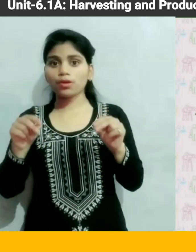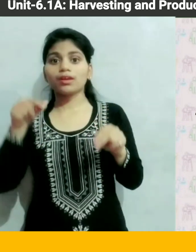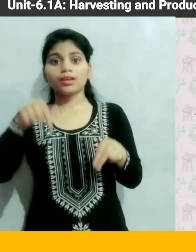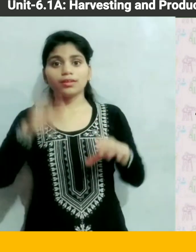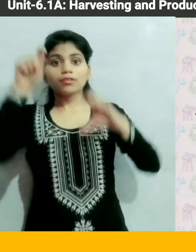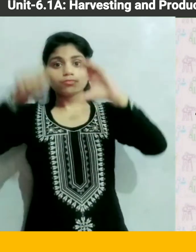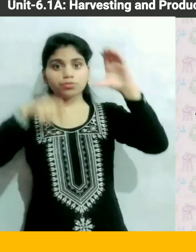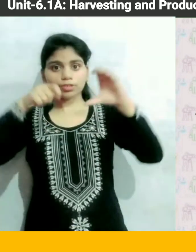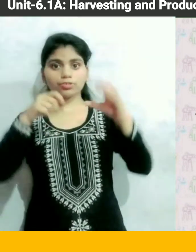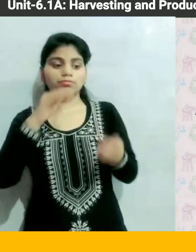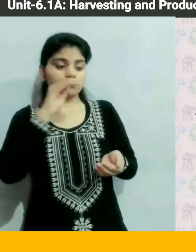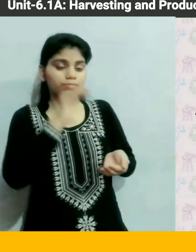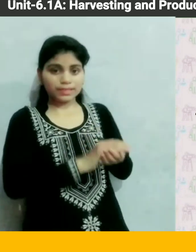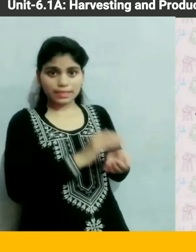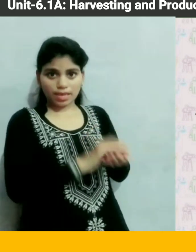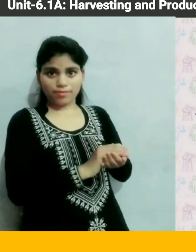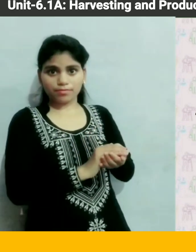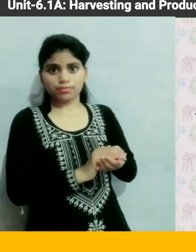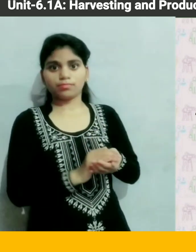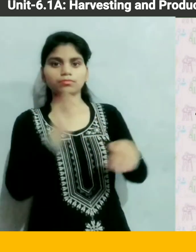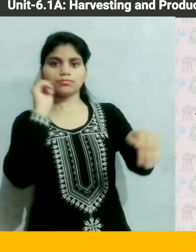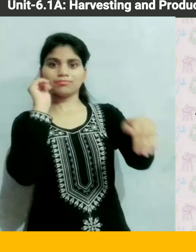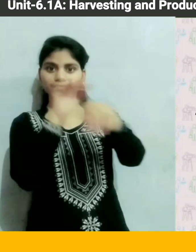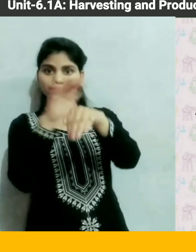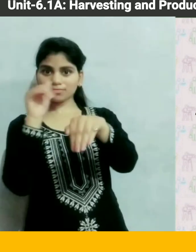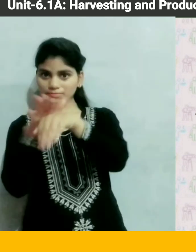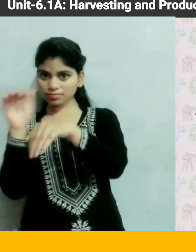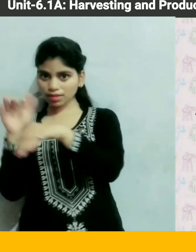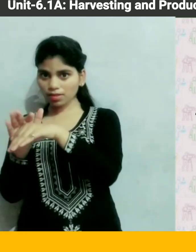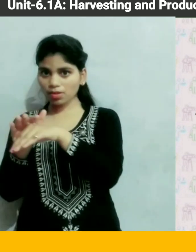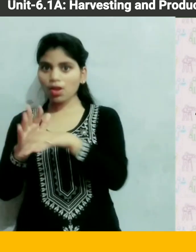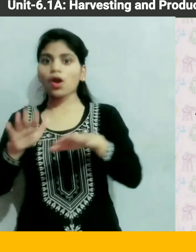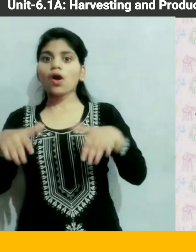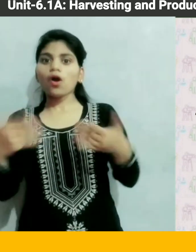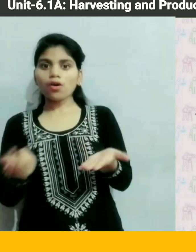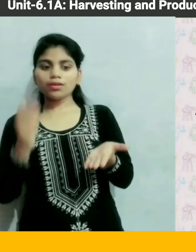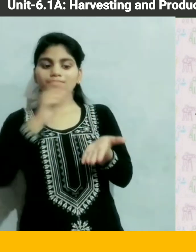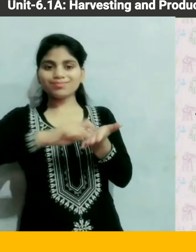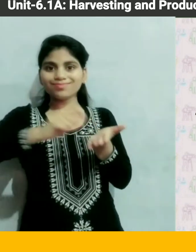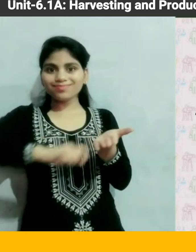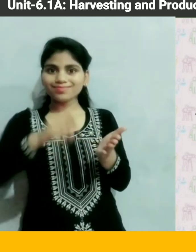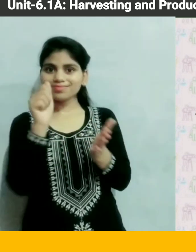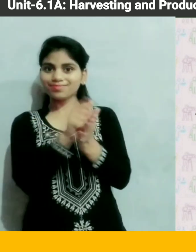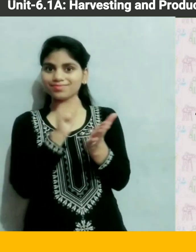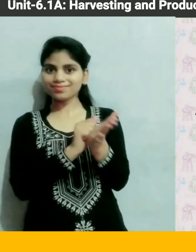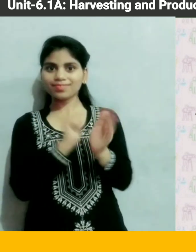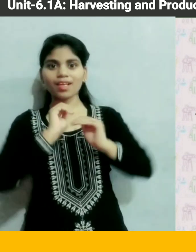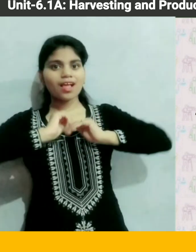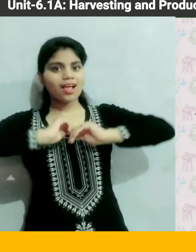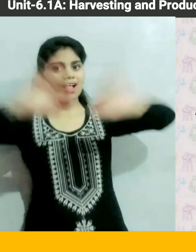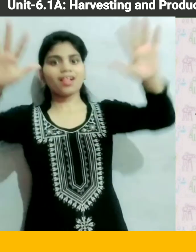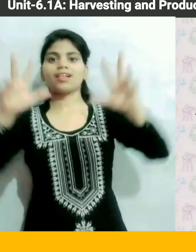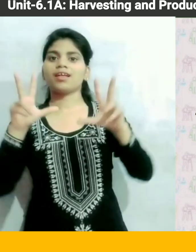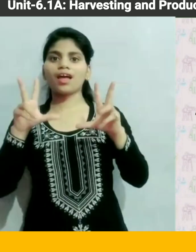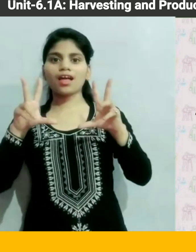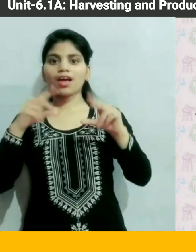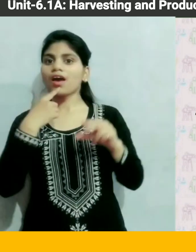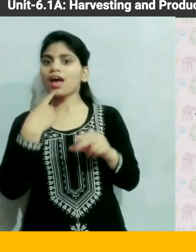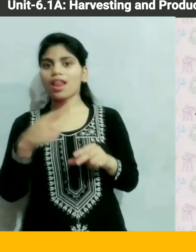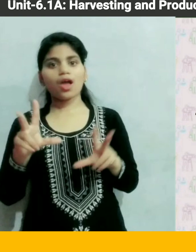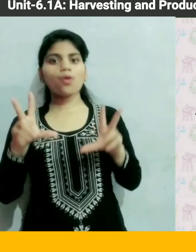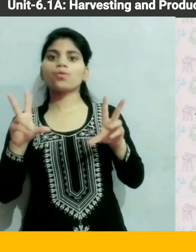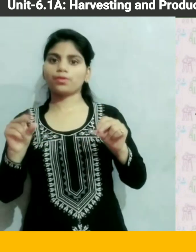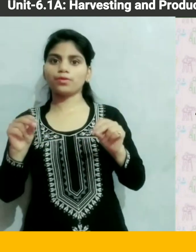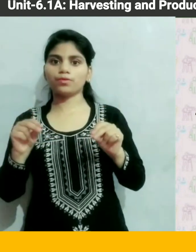digital content be reproduced, stored, or distributed in any or by any means